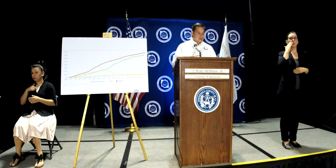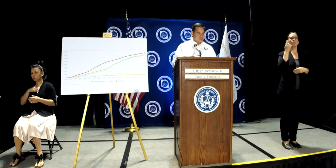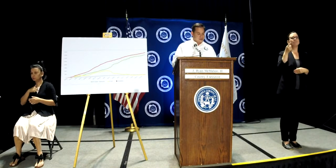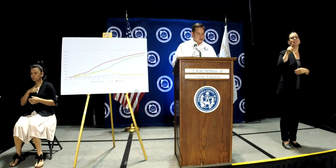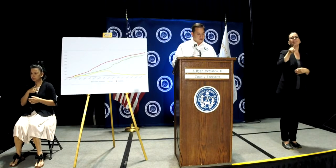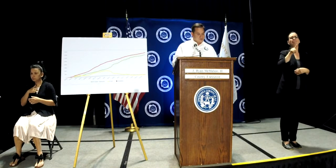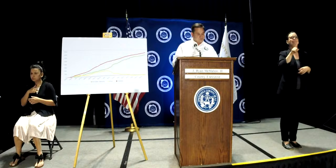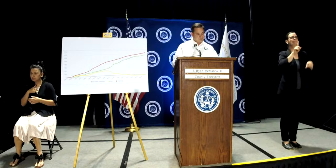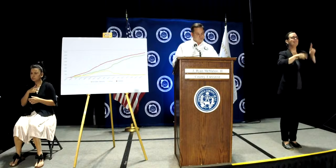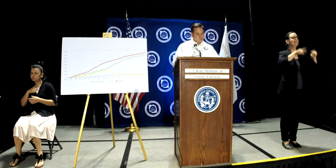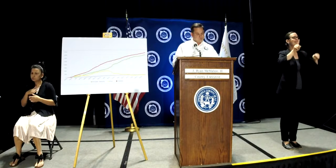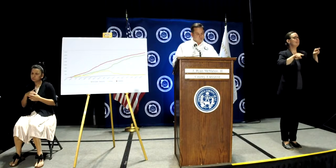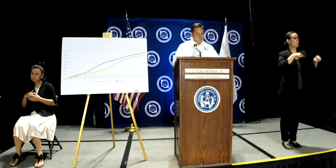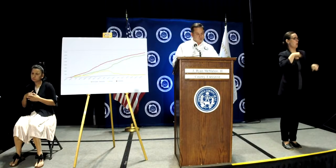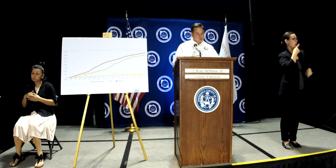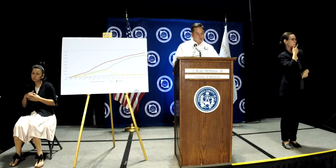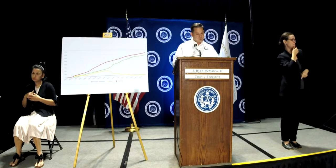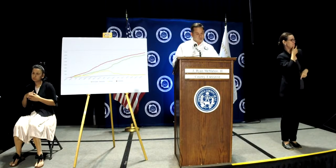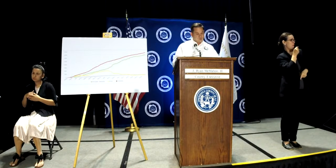29 cases out of